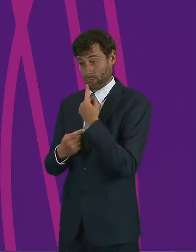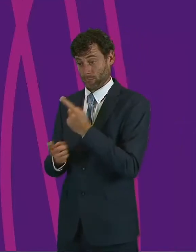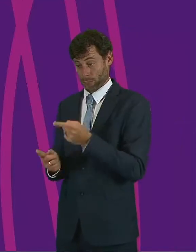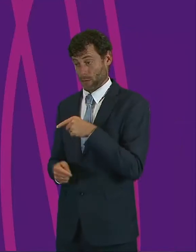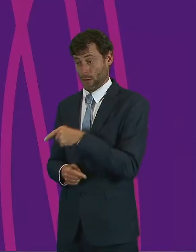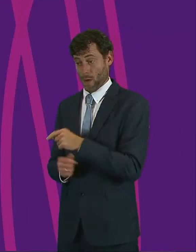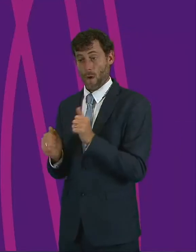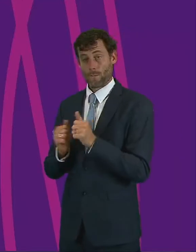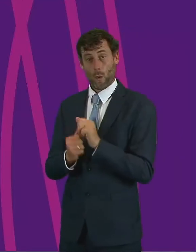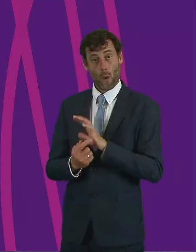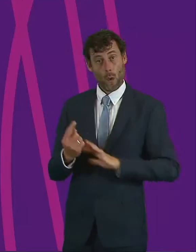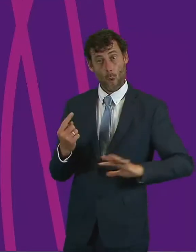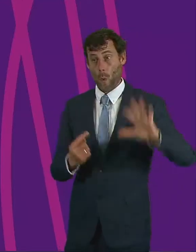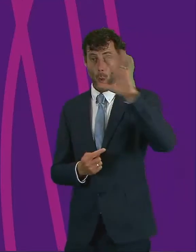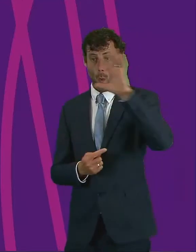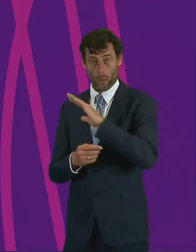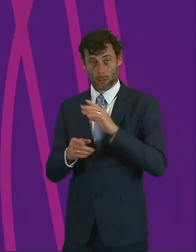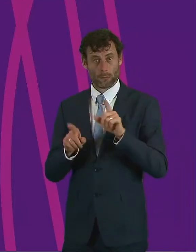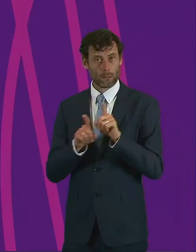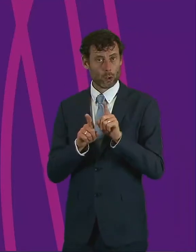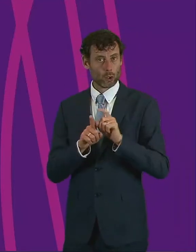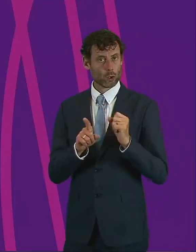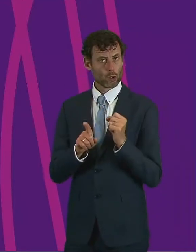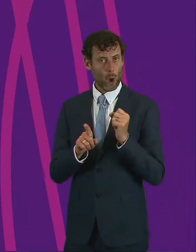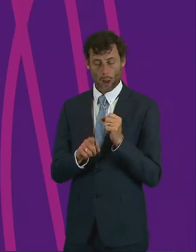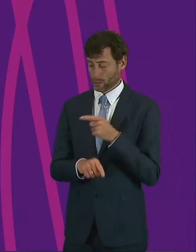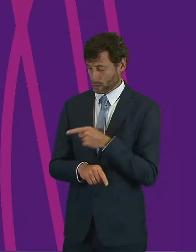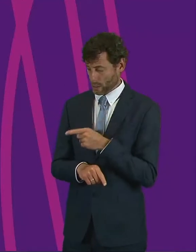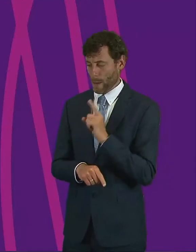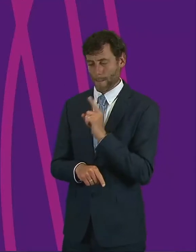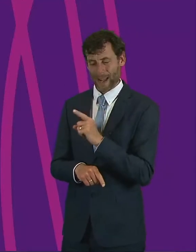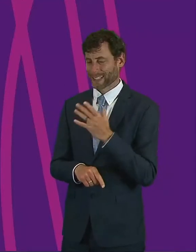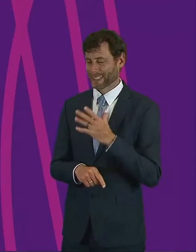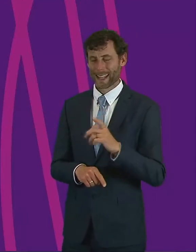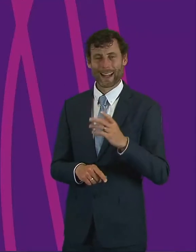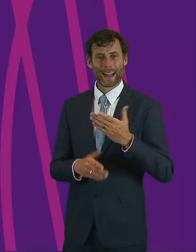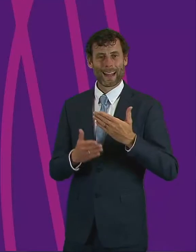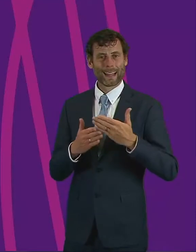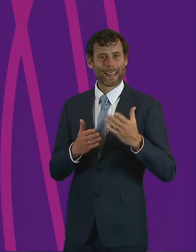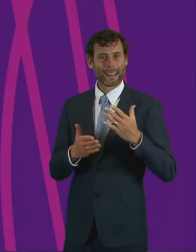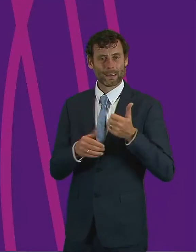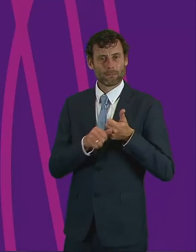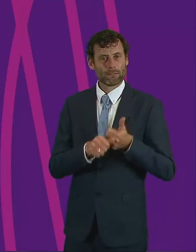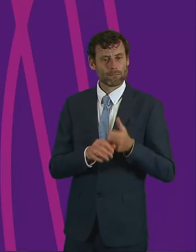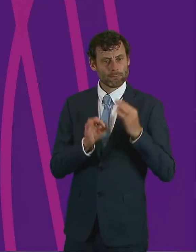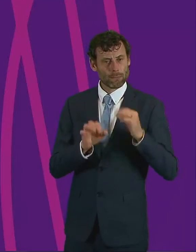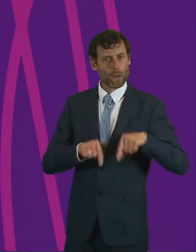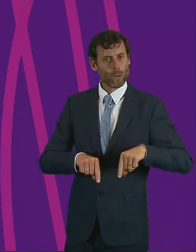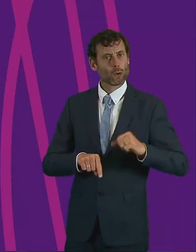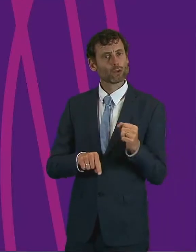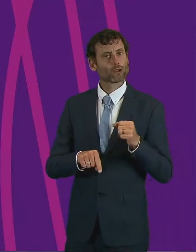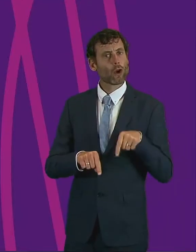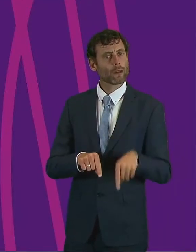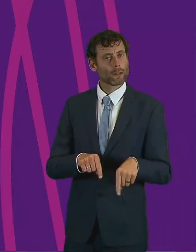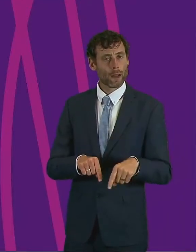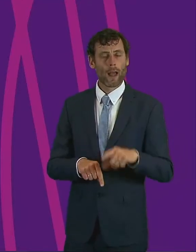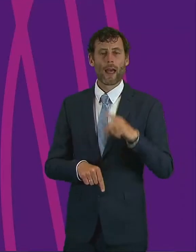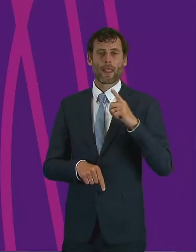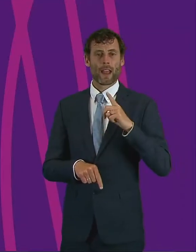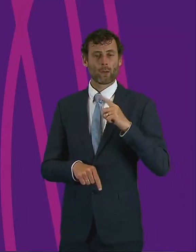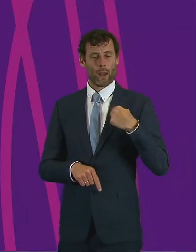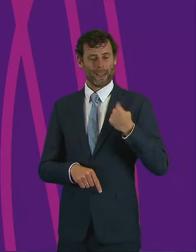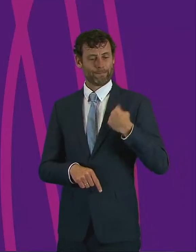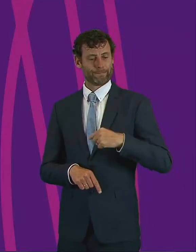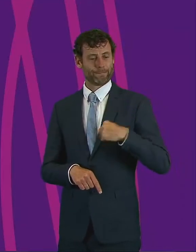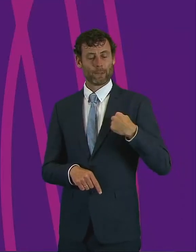assessment is that much more support is required for the labour market. That is why I'm committing today that we will make an